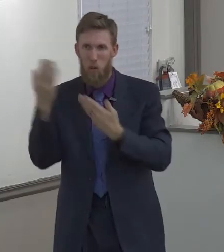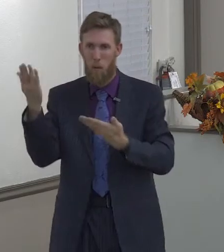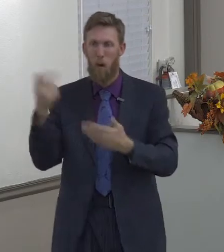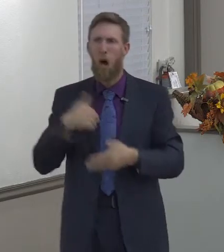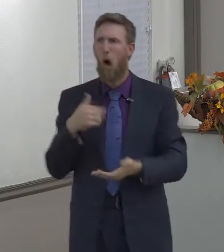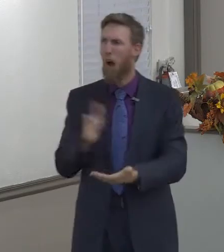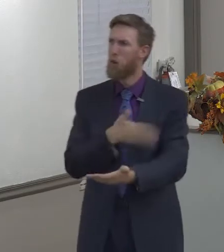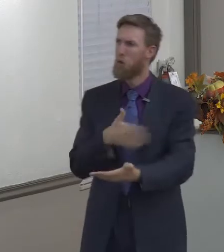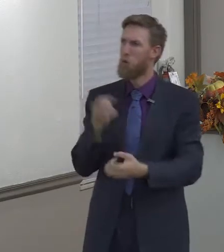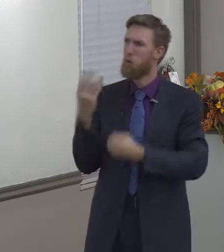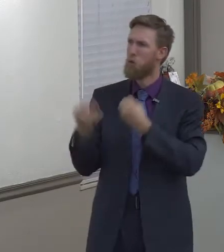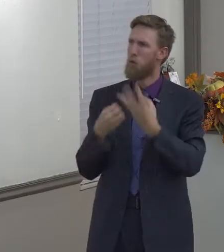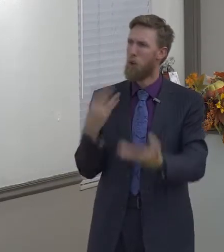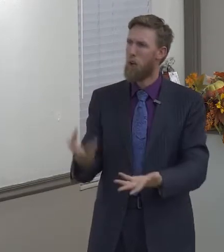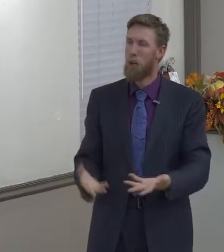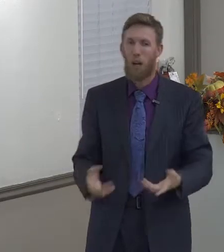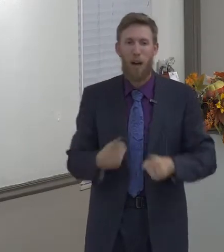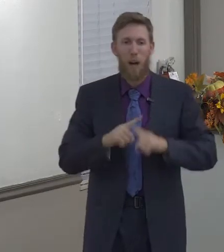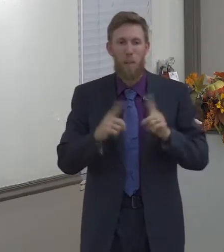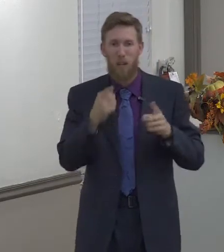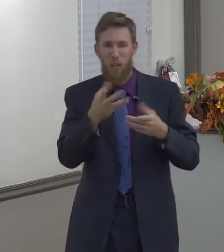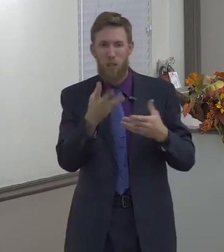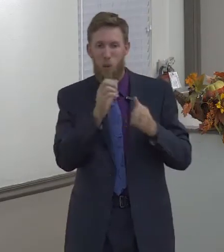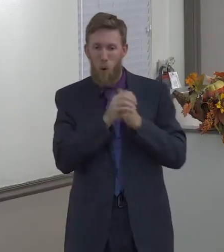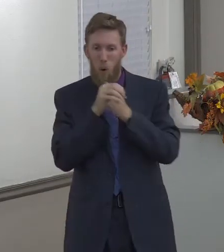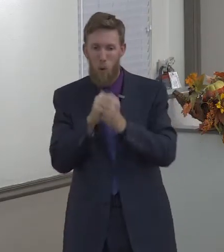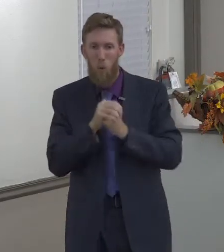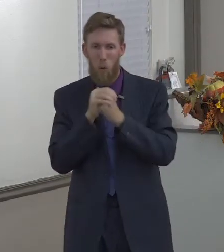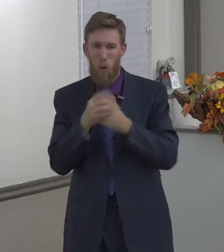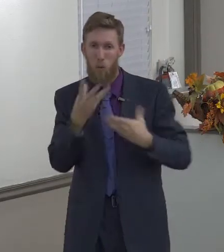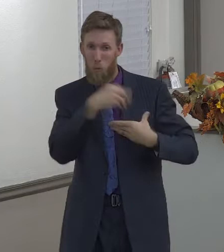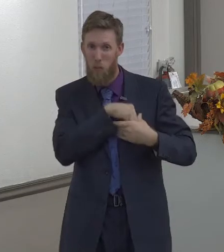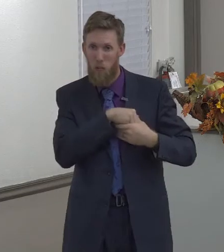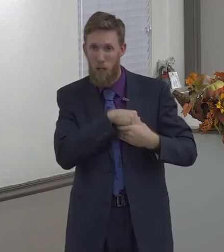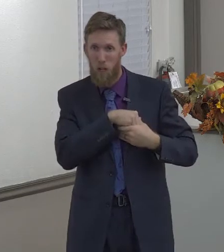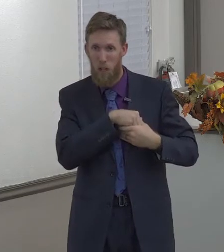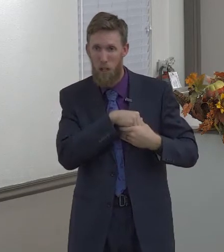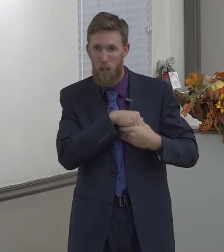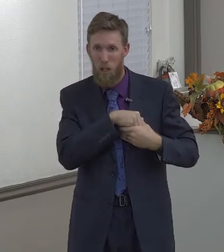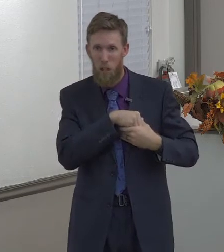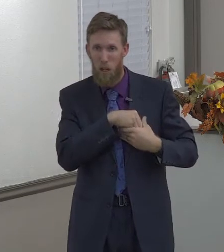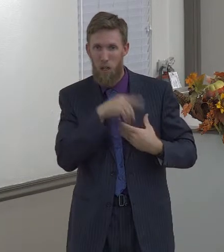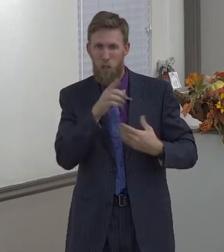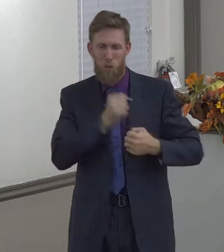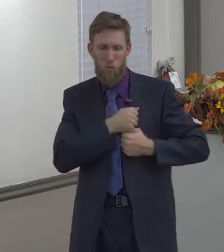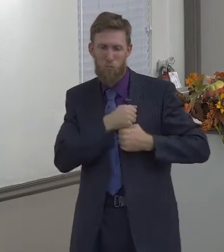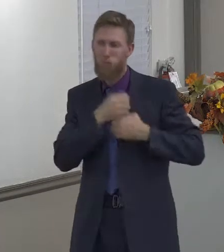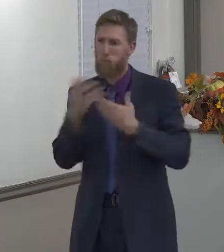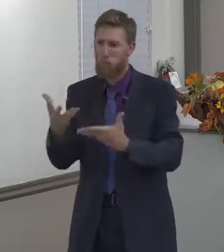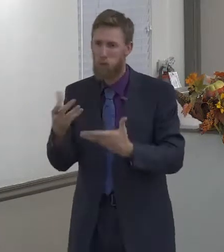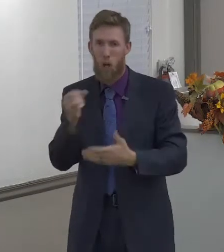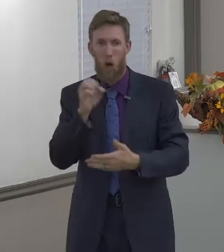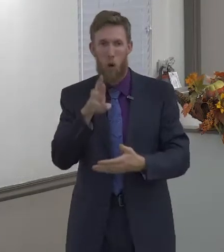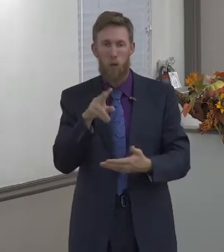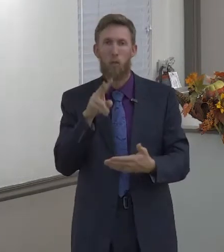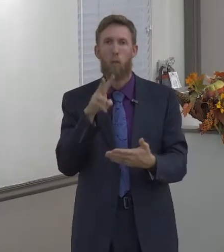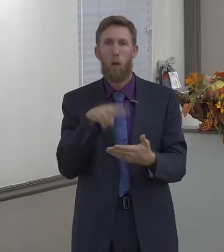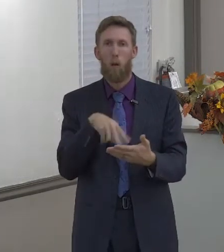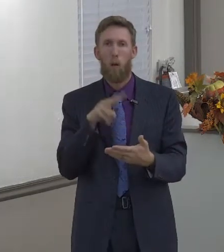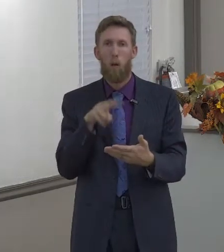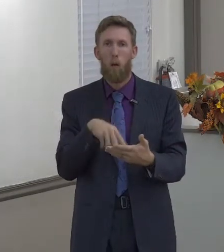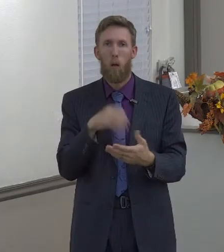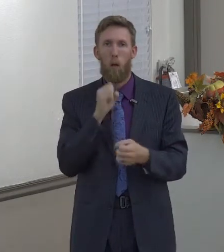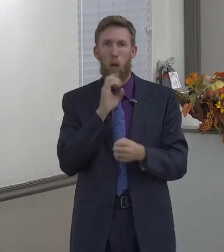screen? We ought to thank God for what He does. We ought to be going around bragging on God to people. We ought to be inviting